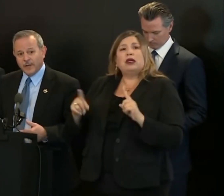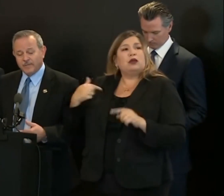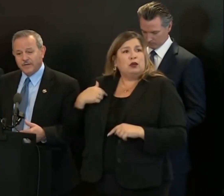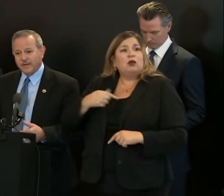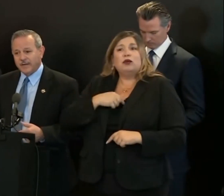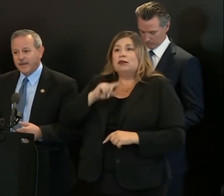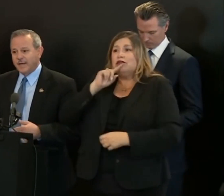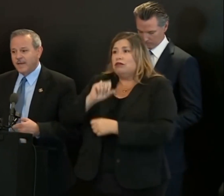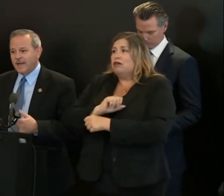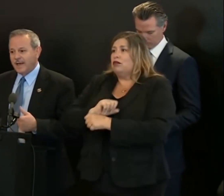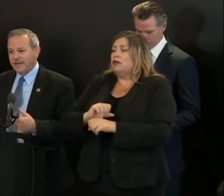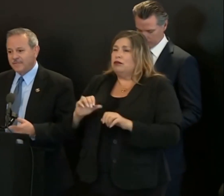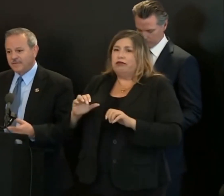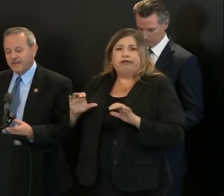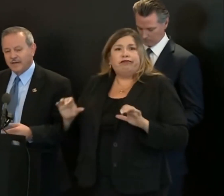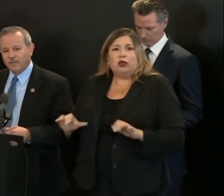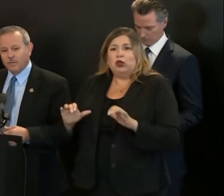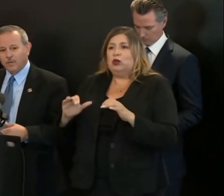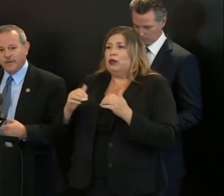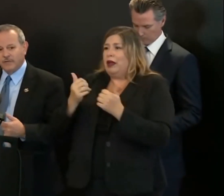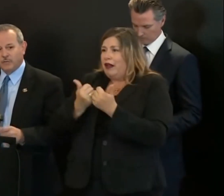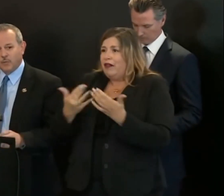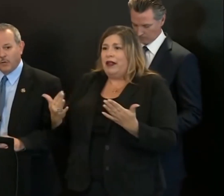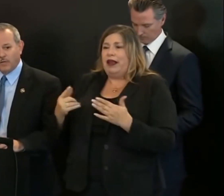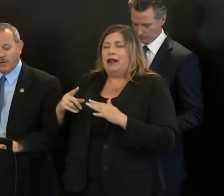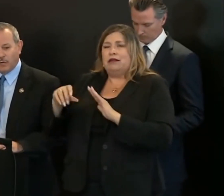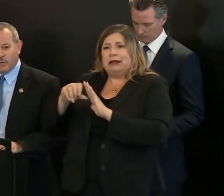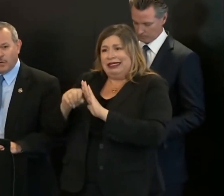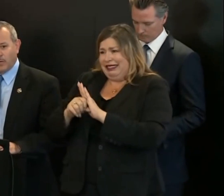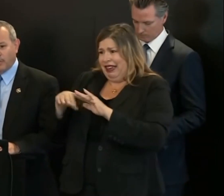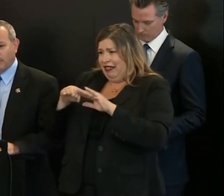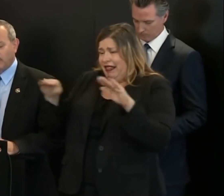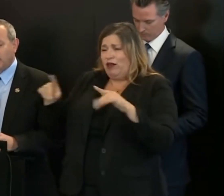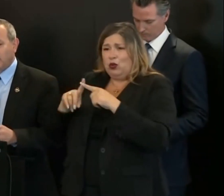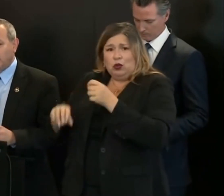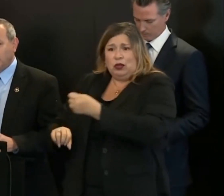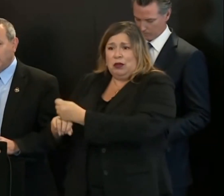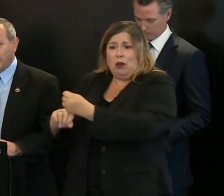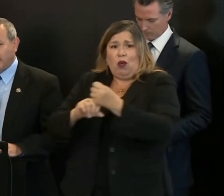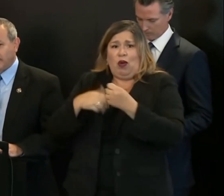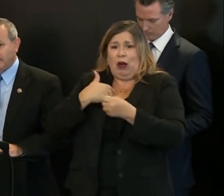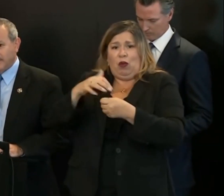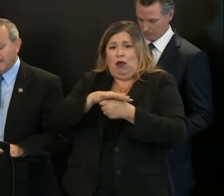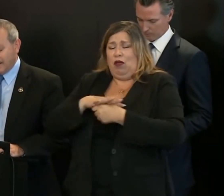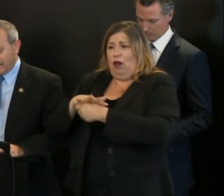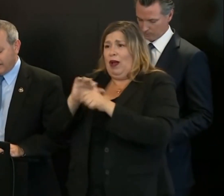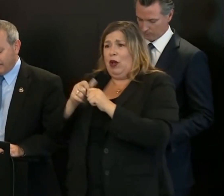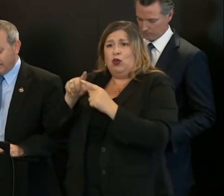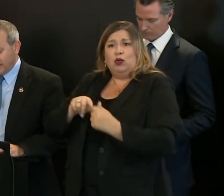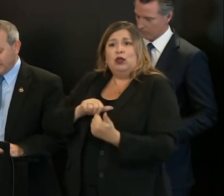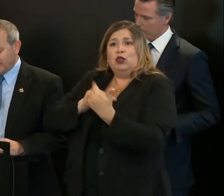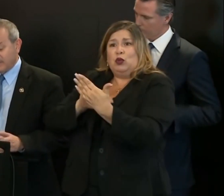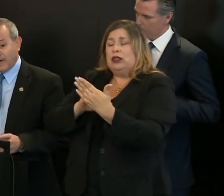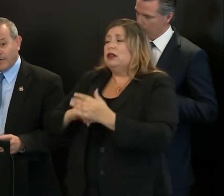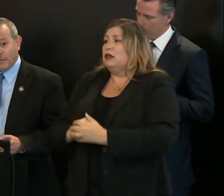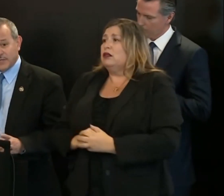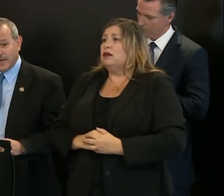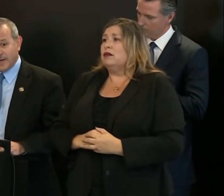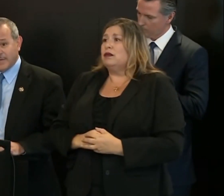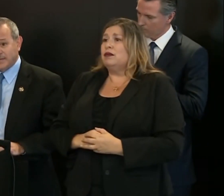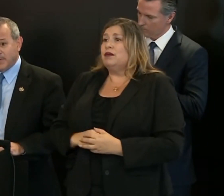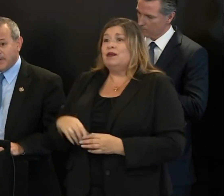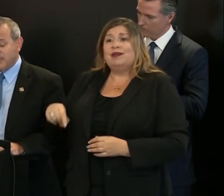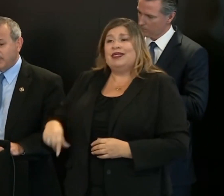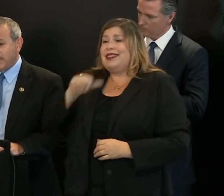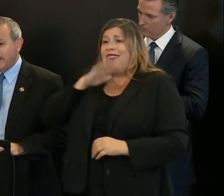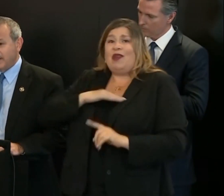are doing everything at the state level in support of our local partners to address it. This is not our first